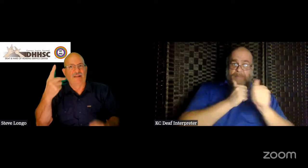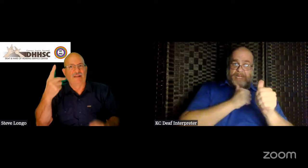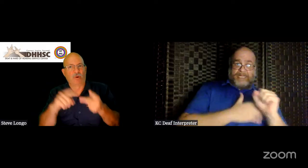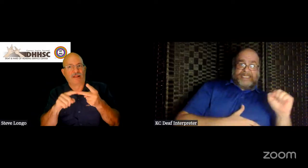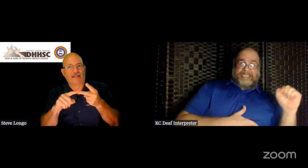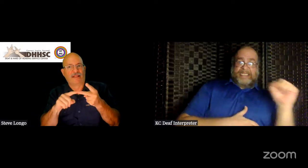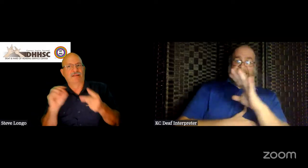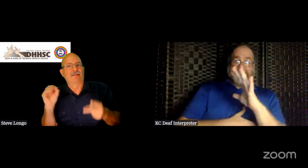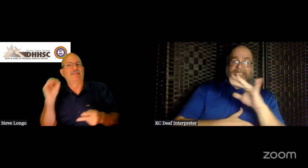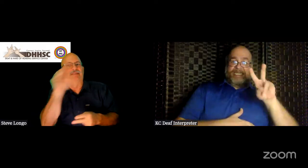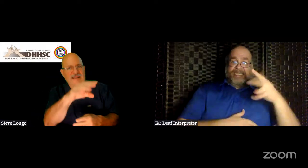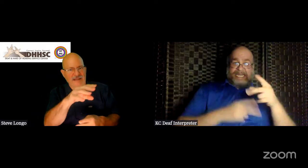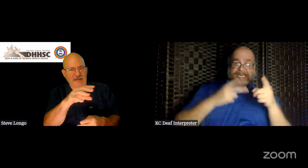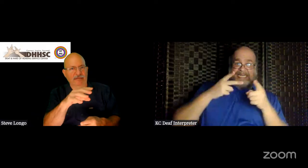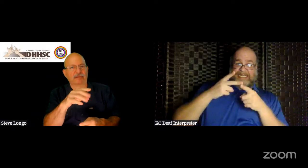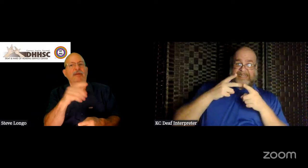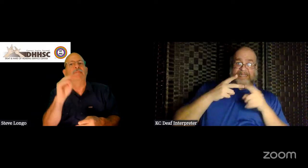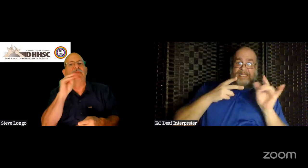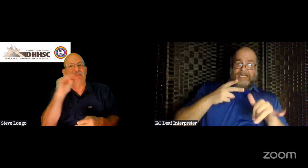time.